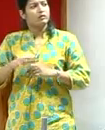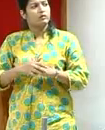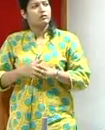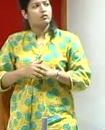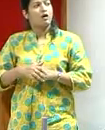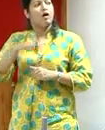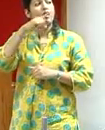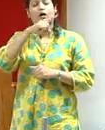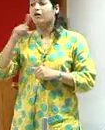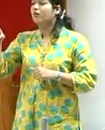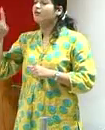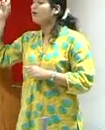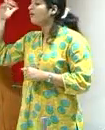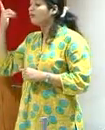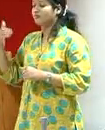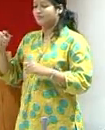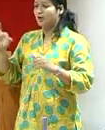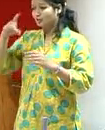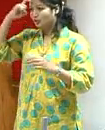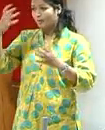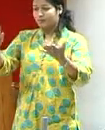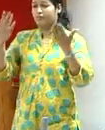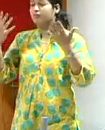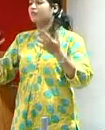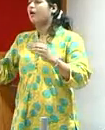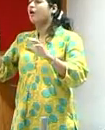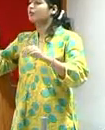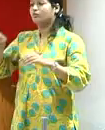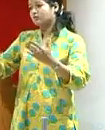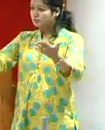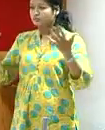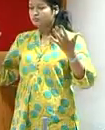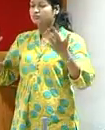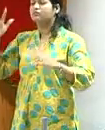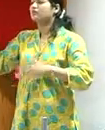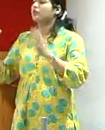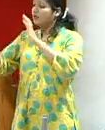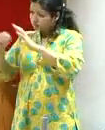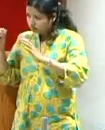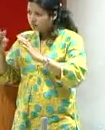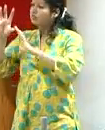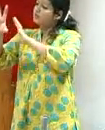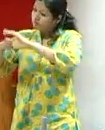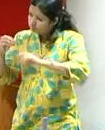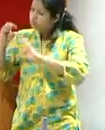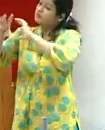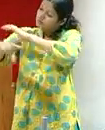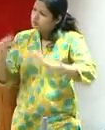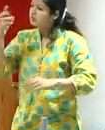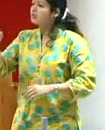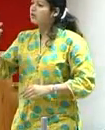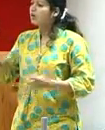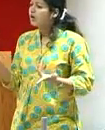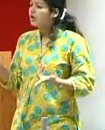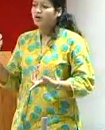huge employment force. Right before the Delhi High Court, they were directed to calculate their backlog going back to